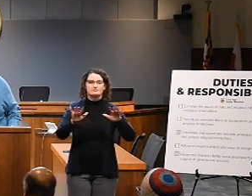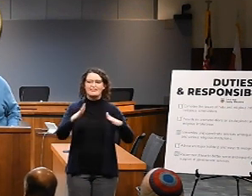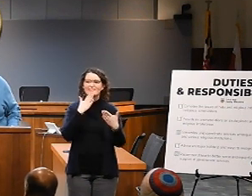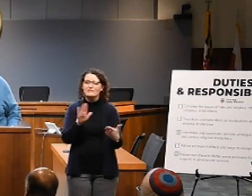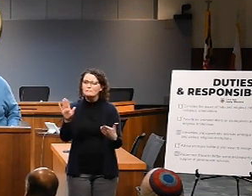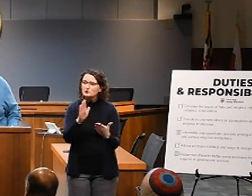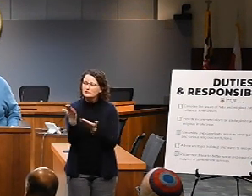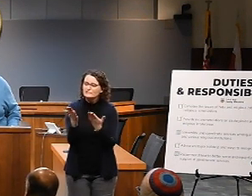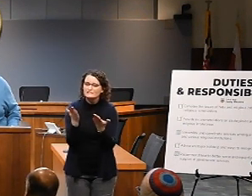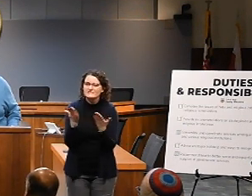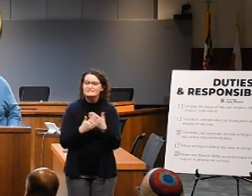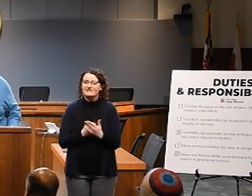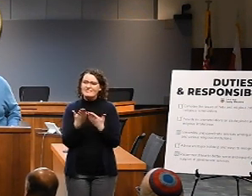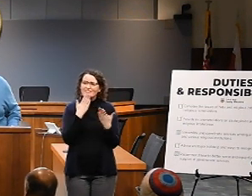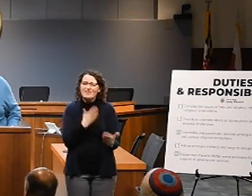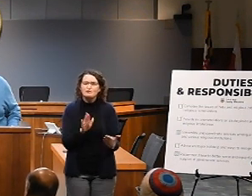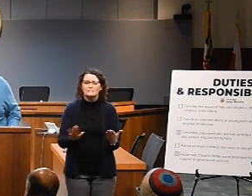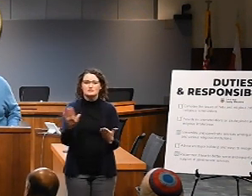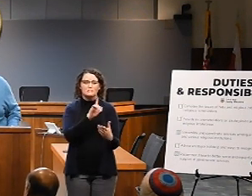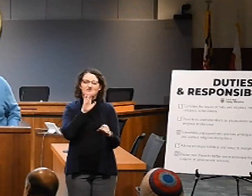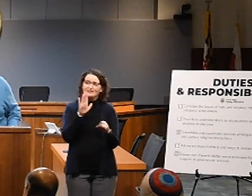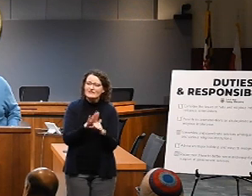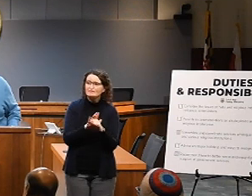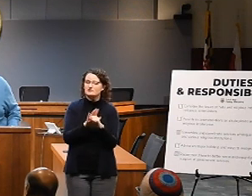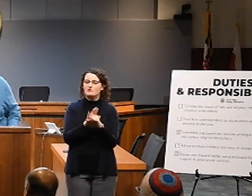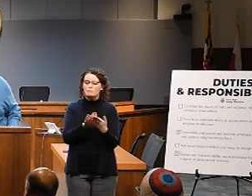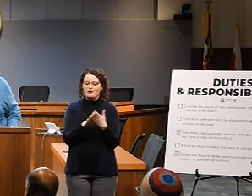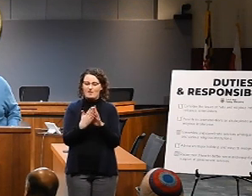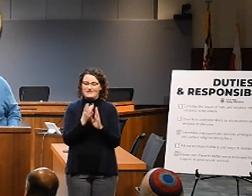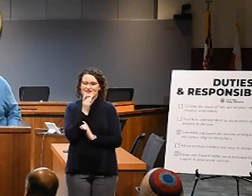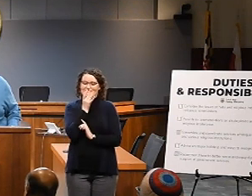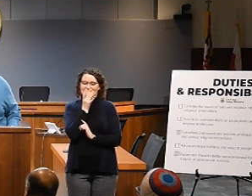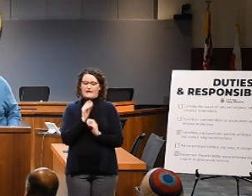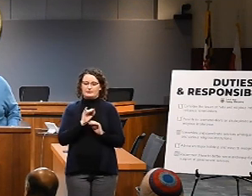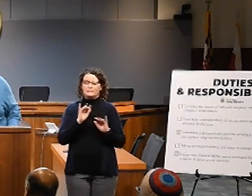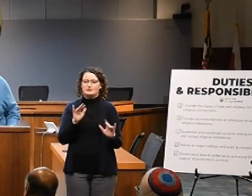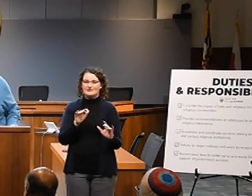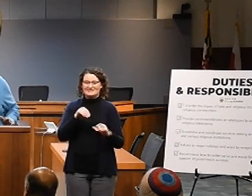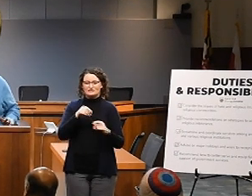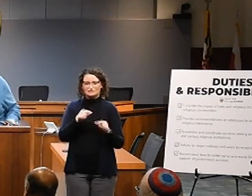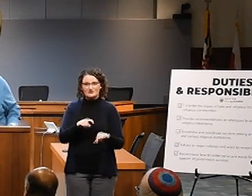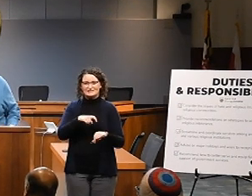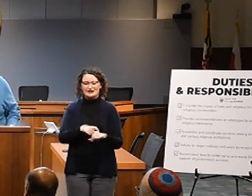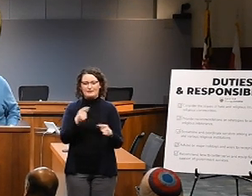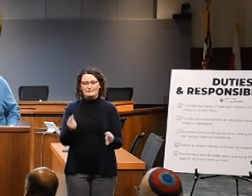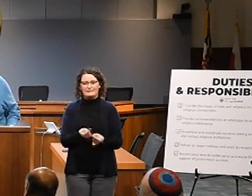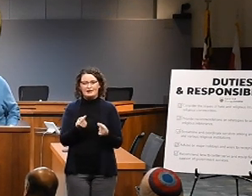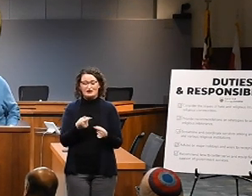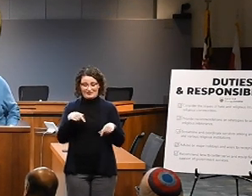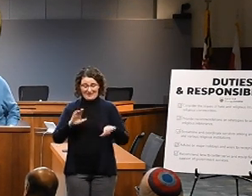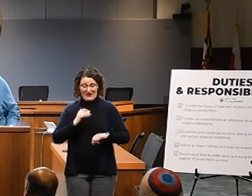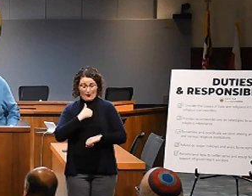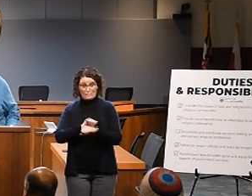for your dedication to being light in a time of pain. The work that we do here, I look forward to